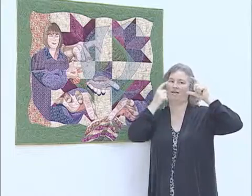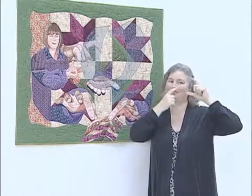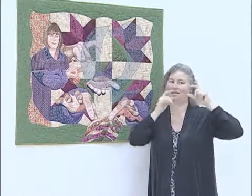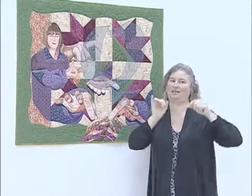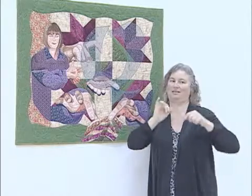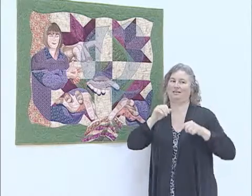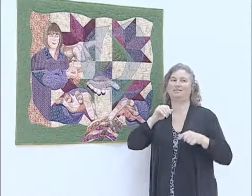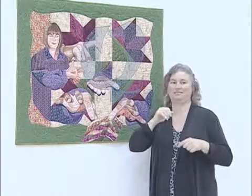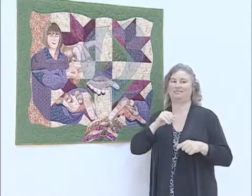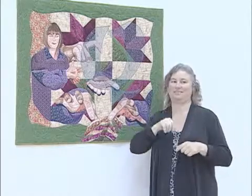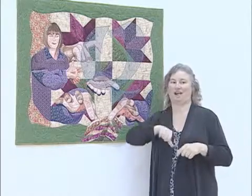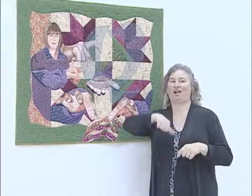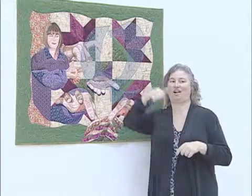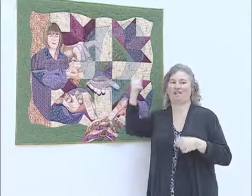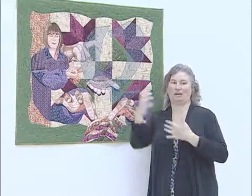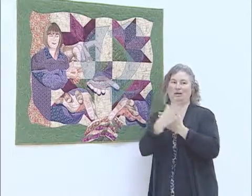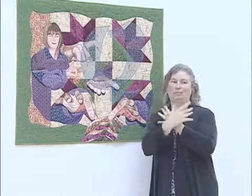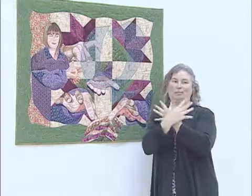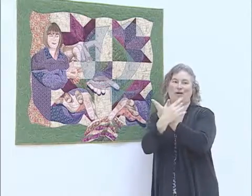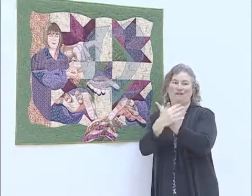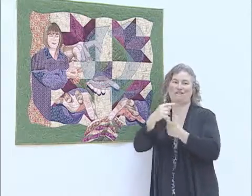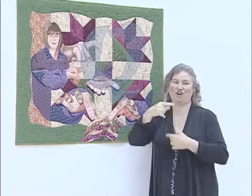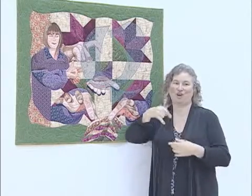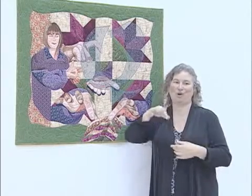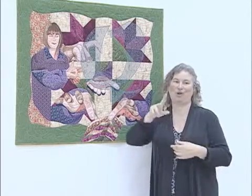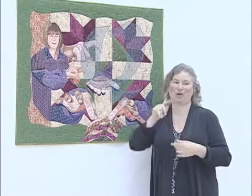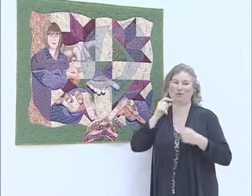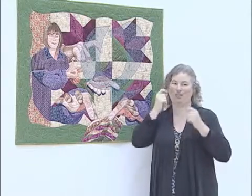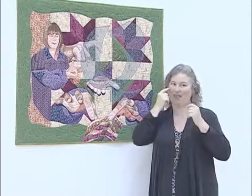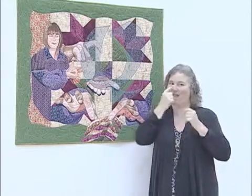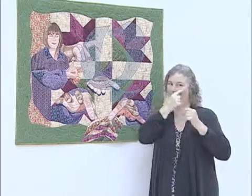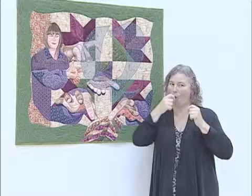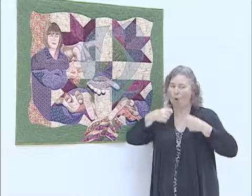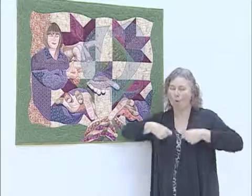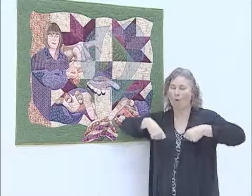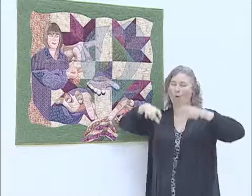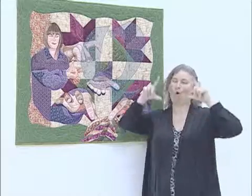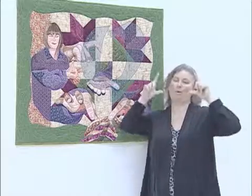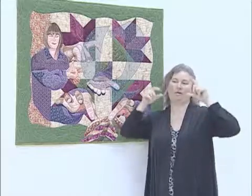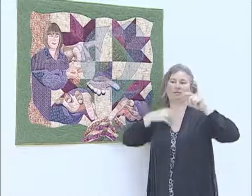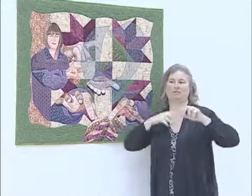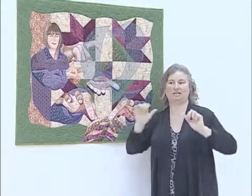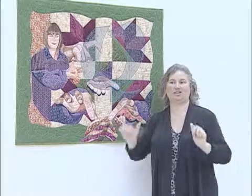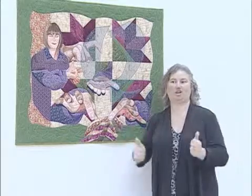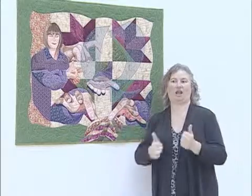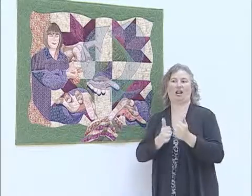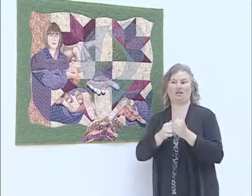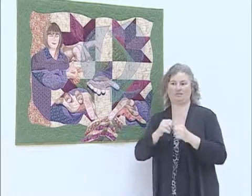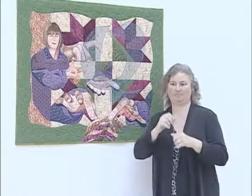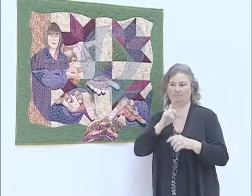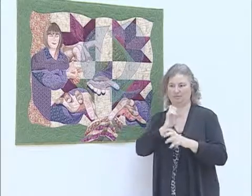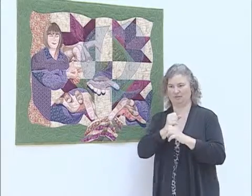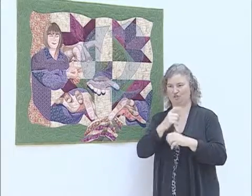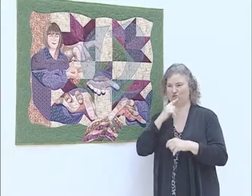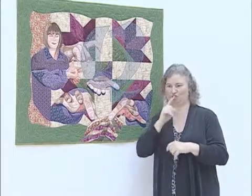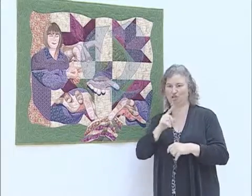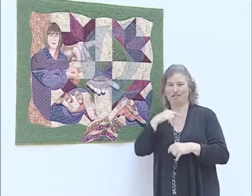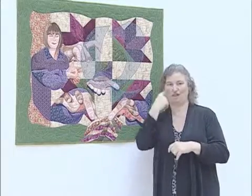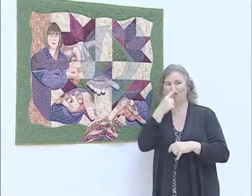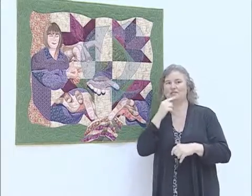have any experience with showing open eyes. The butterfly quilt that I've shown does have the eyes open of the child. It's really hard because you